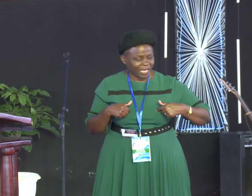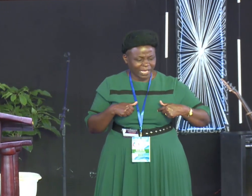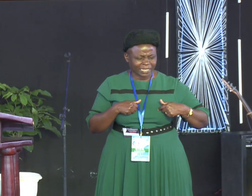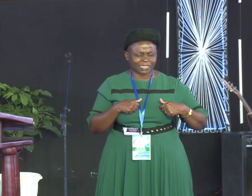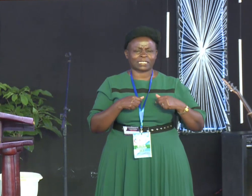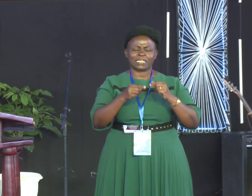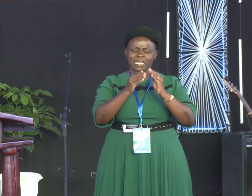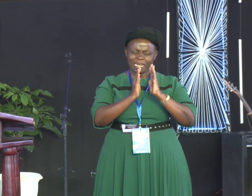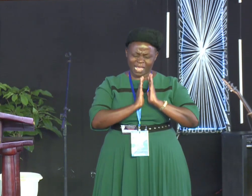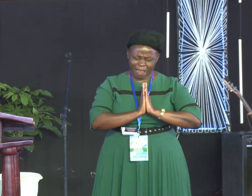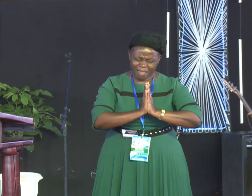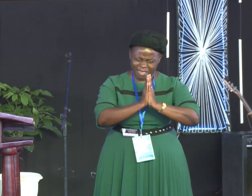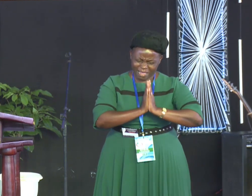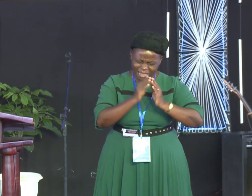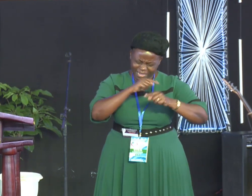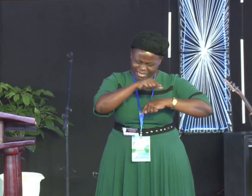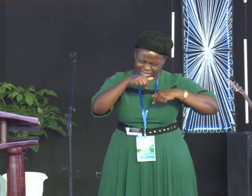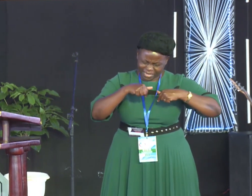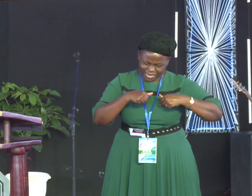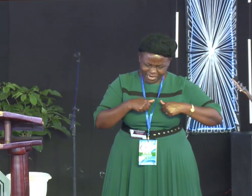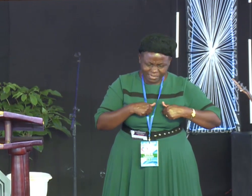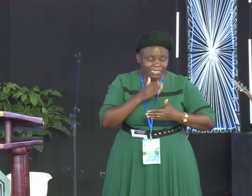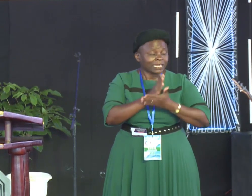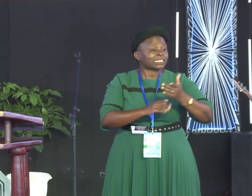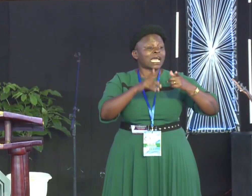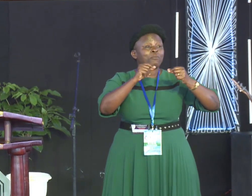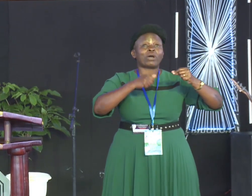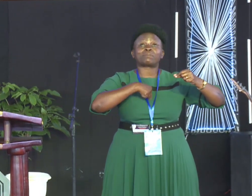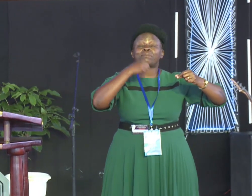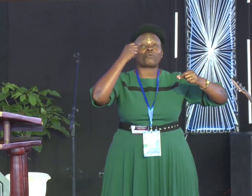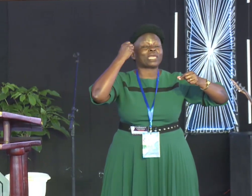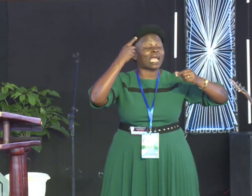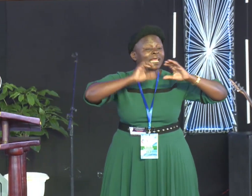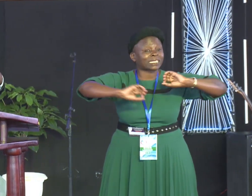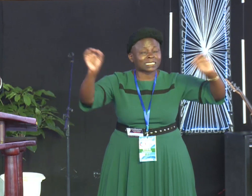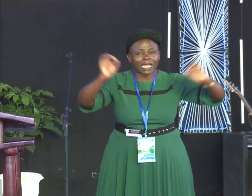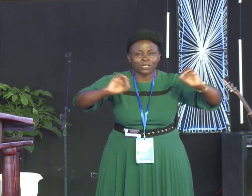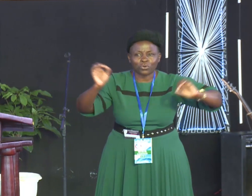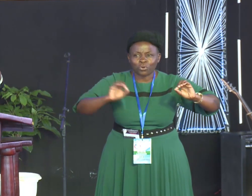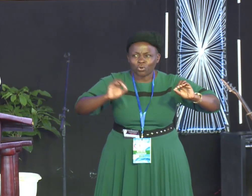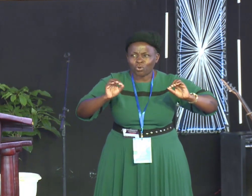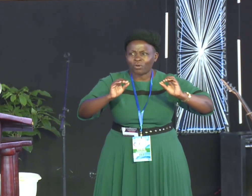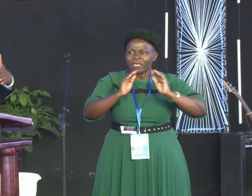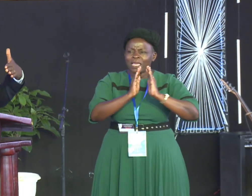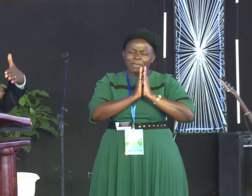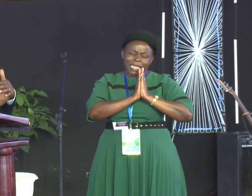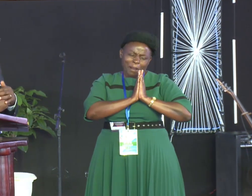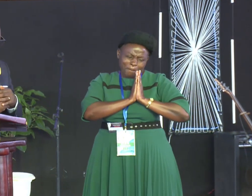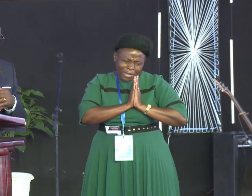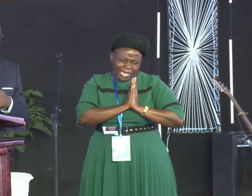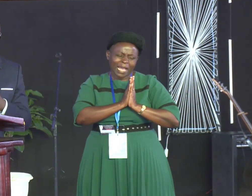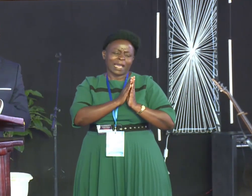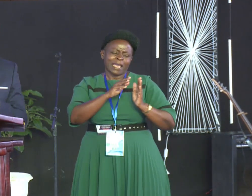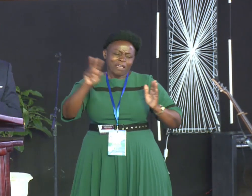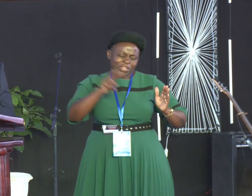n'asindira munda muffe ebigambo bye tutasobola kutegeera, aleeta kye bayita essaala ey'omutima ku mutima.